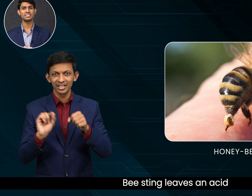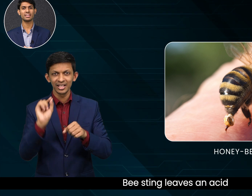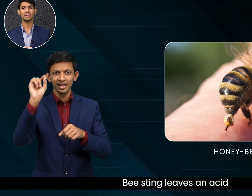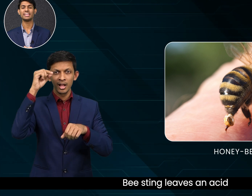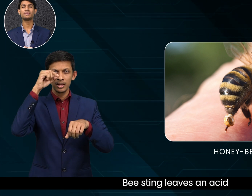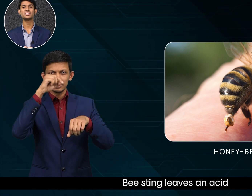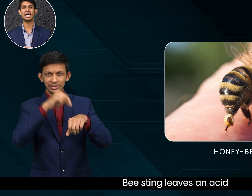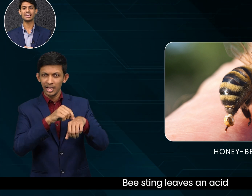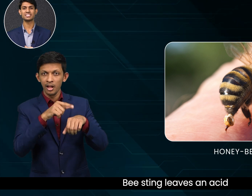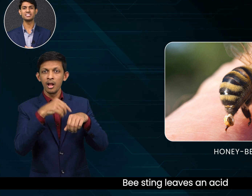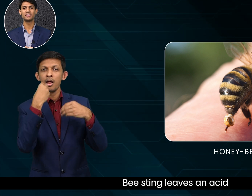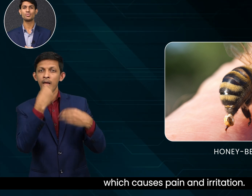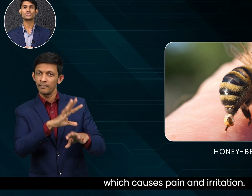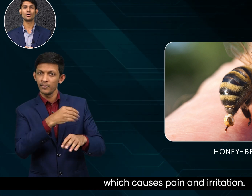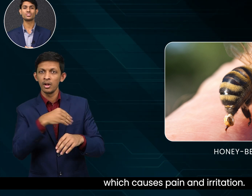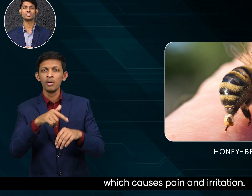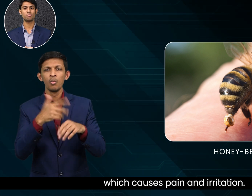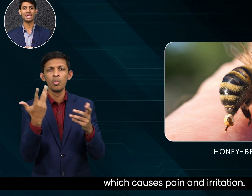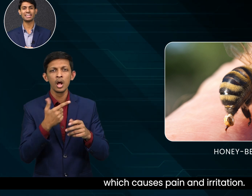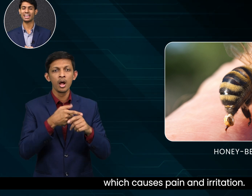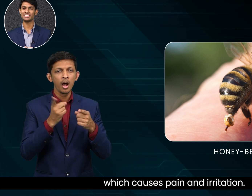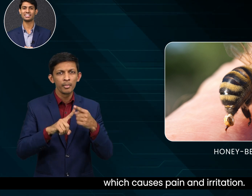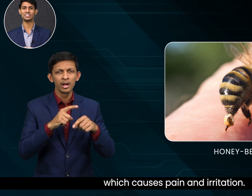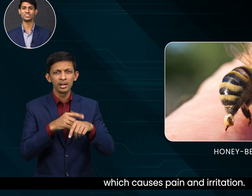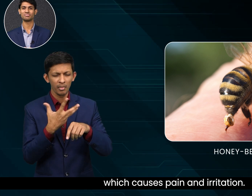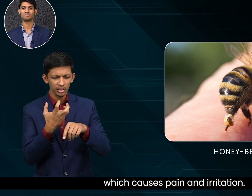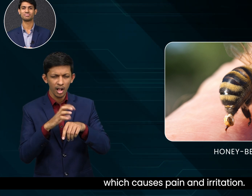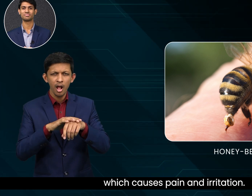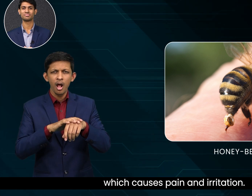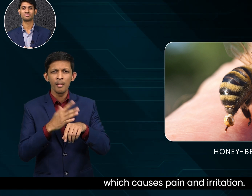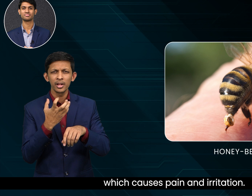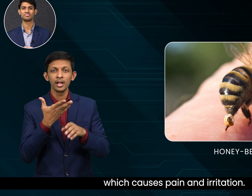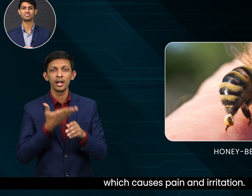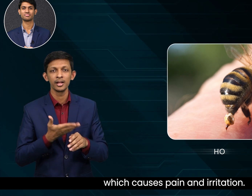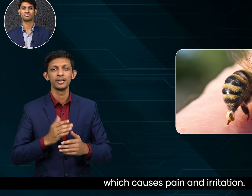Bee sting leaves an acid which causes pain and irritation.